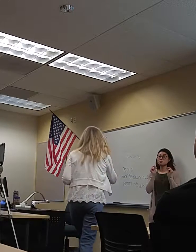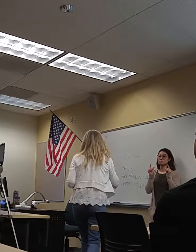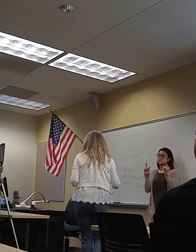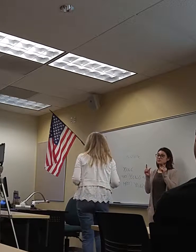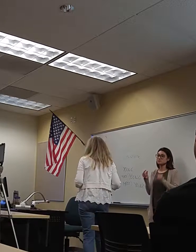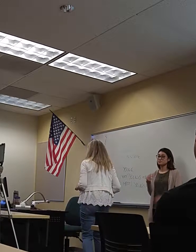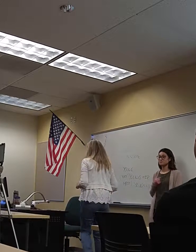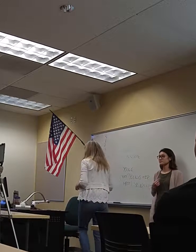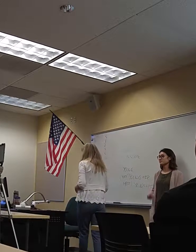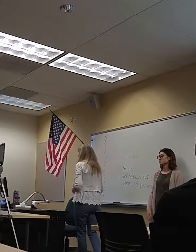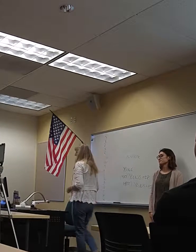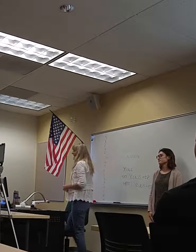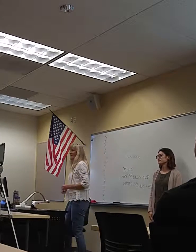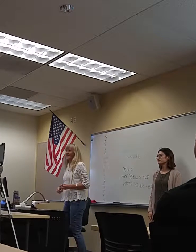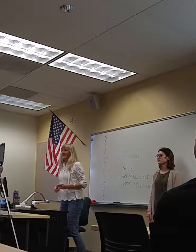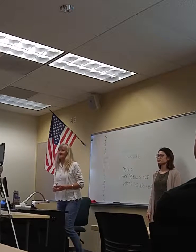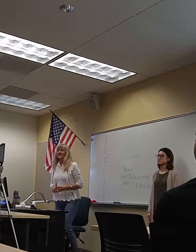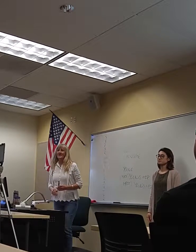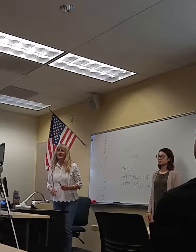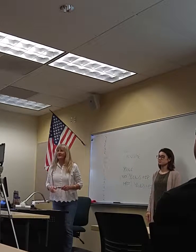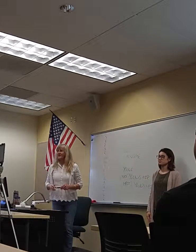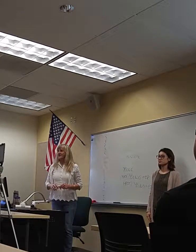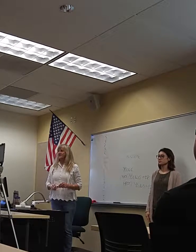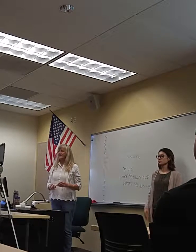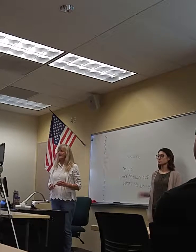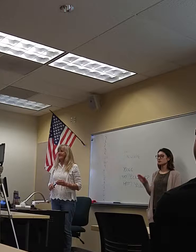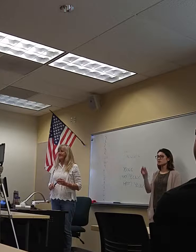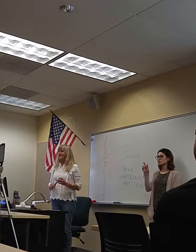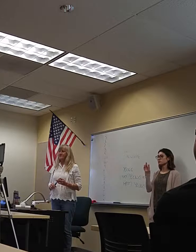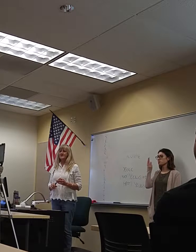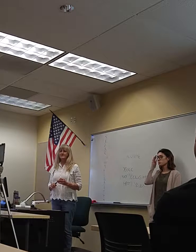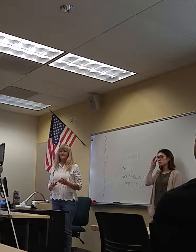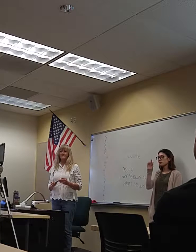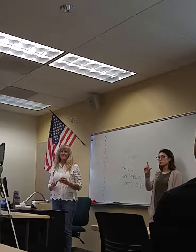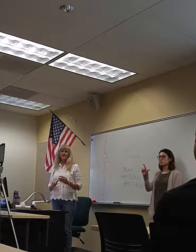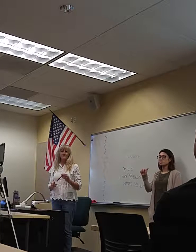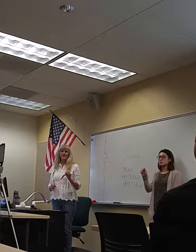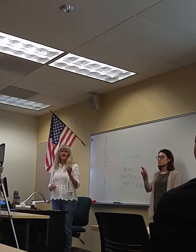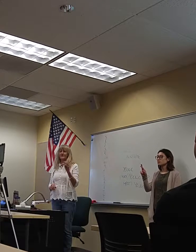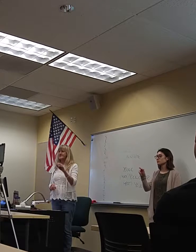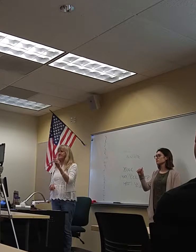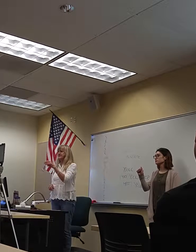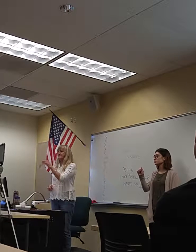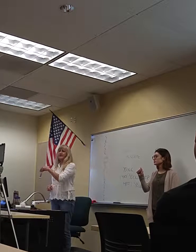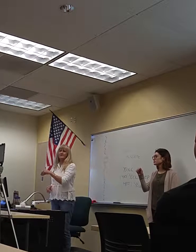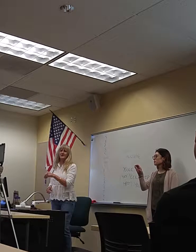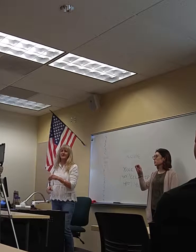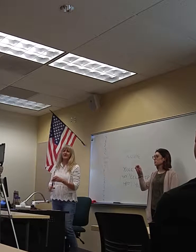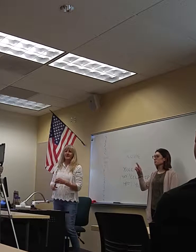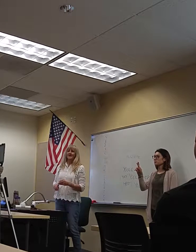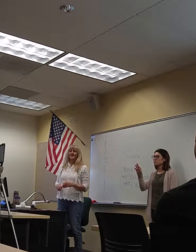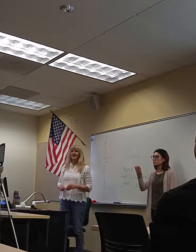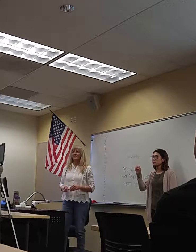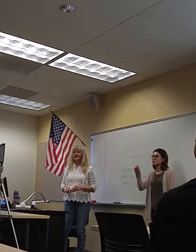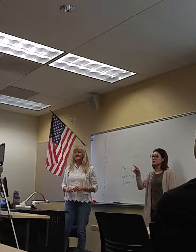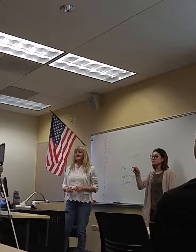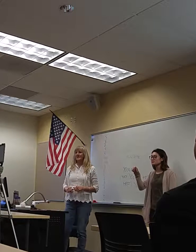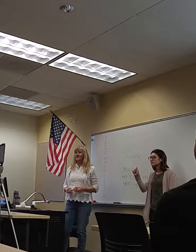was, do you know Laura Crespa? Laura Crespa something. Yeah. Anyway,